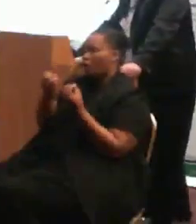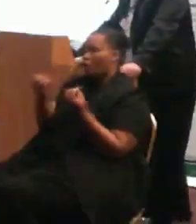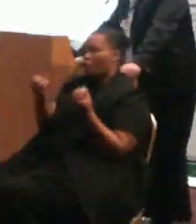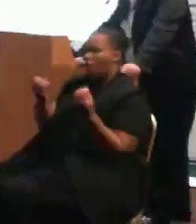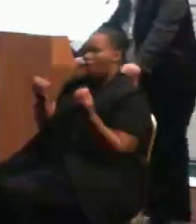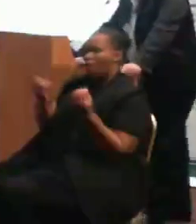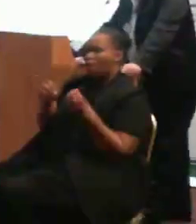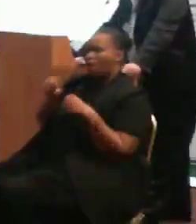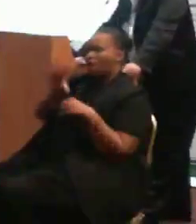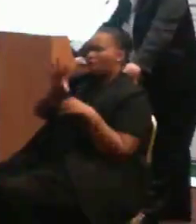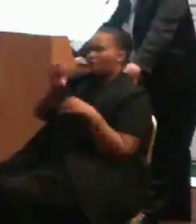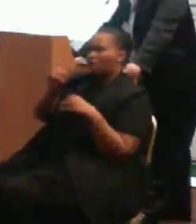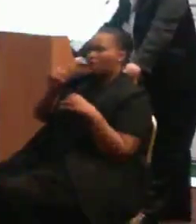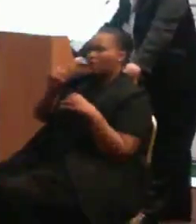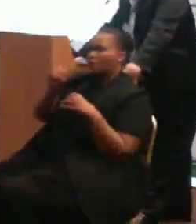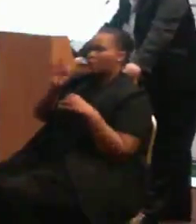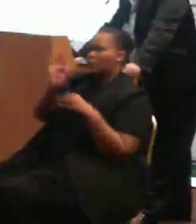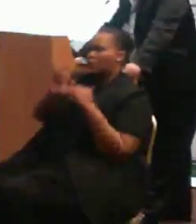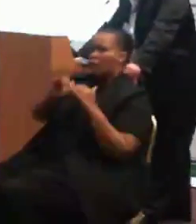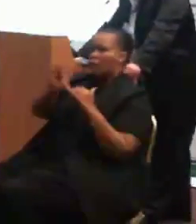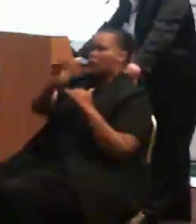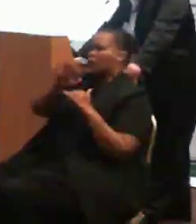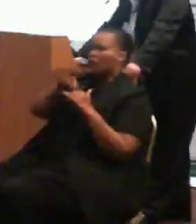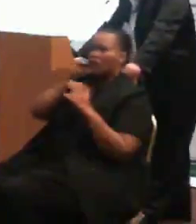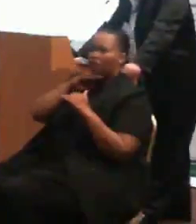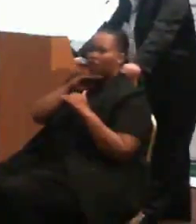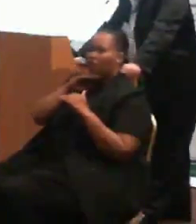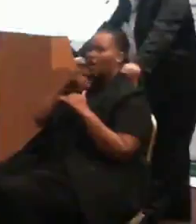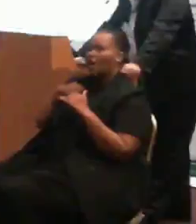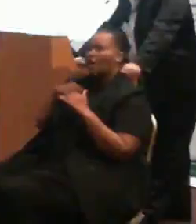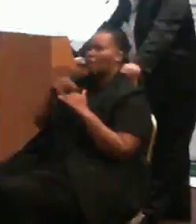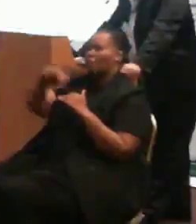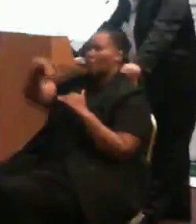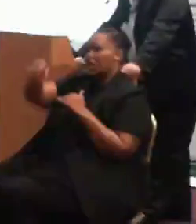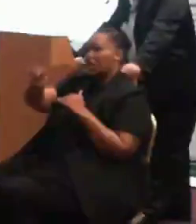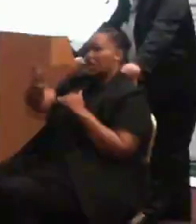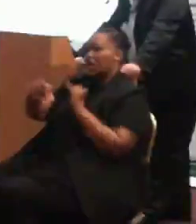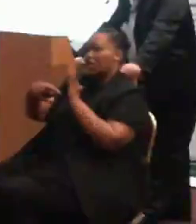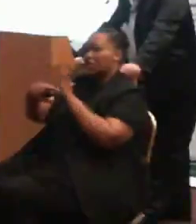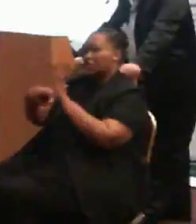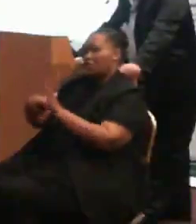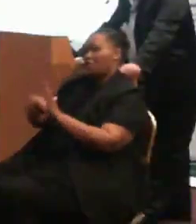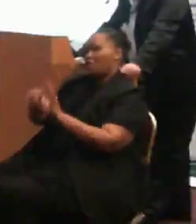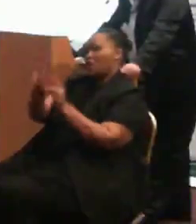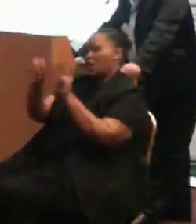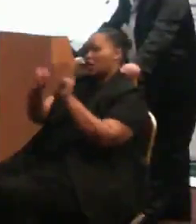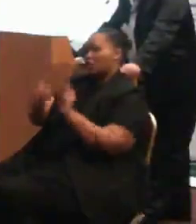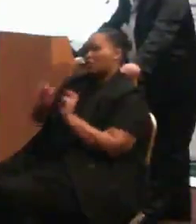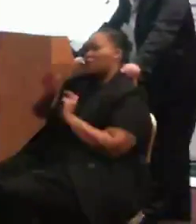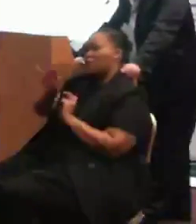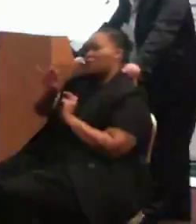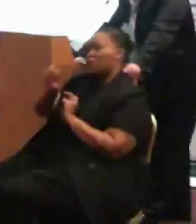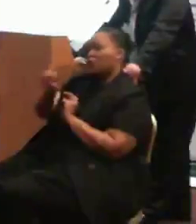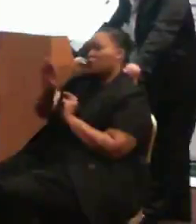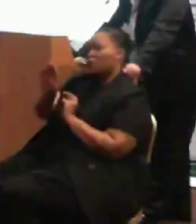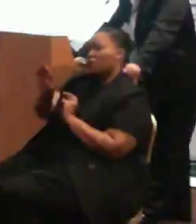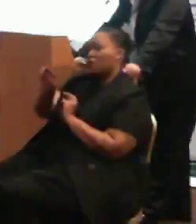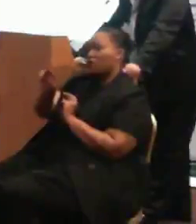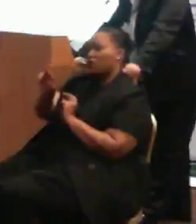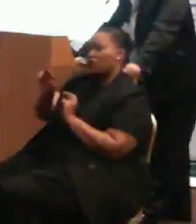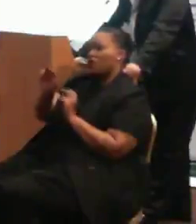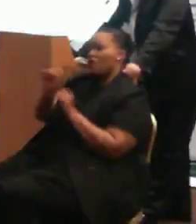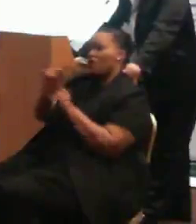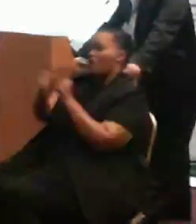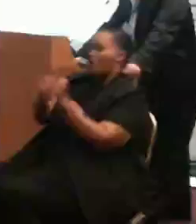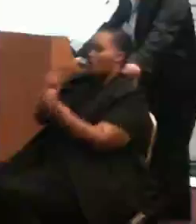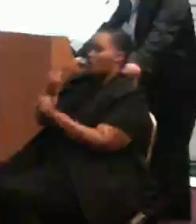than 50%. I illustrated to you in Port Elizabeth that Eskom is paying 40 billion rand a year extra for